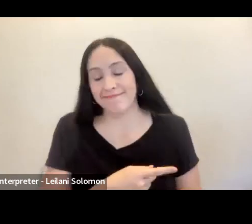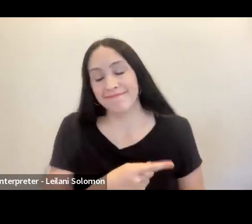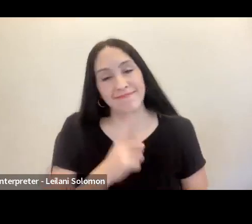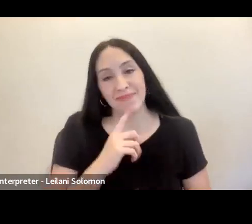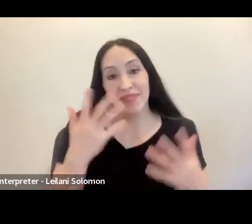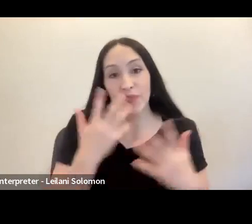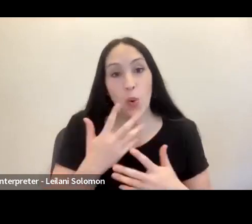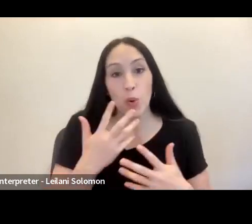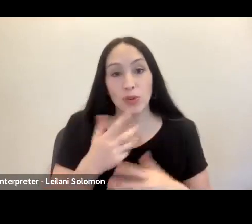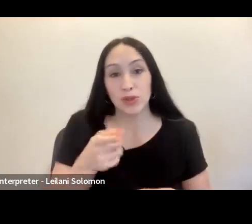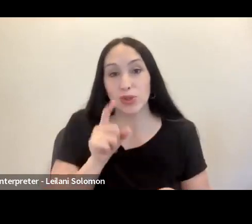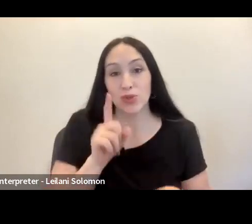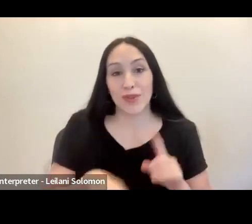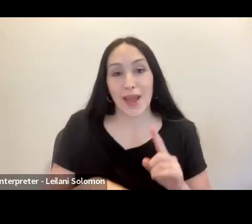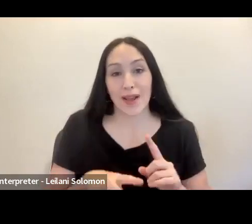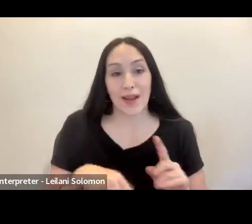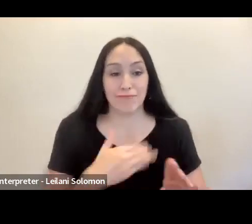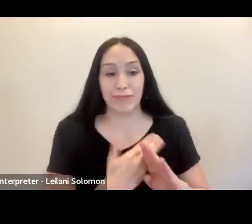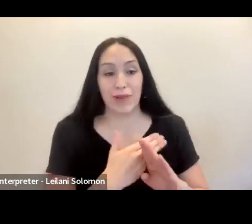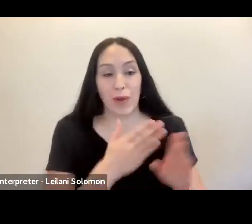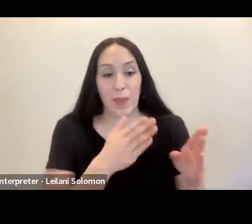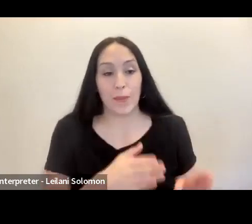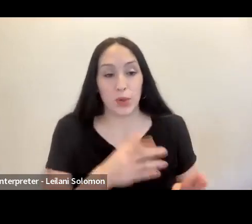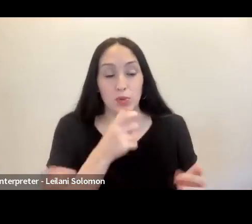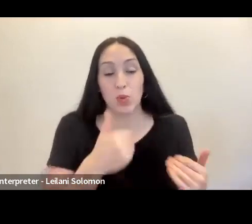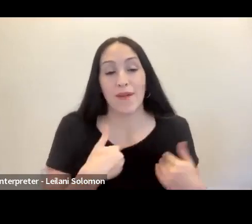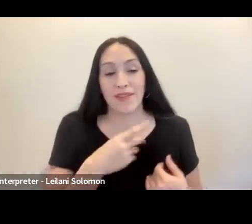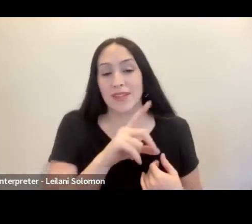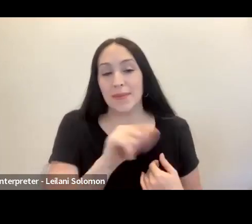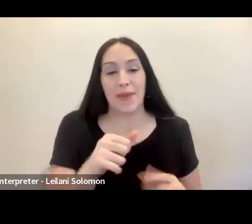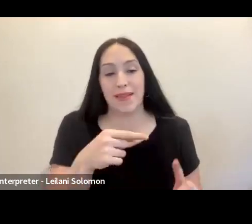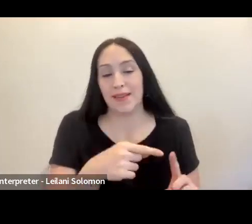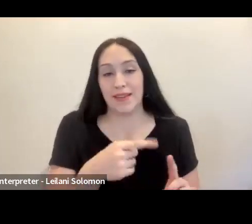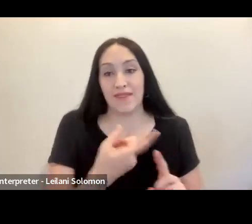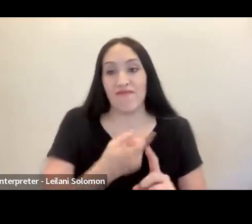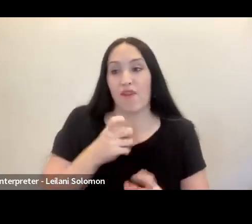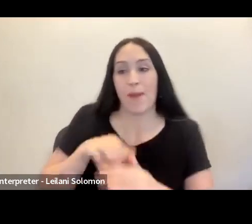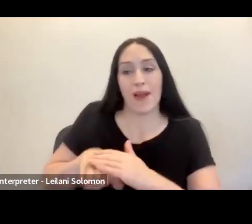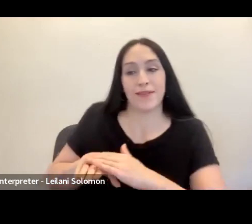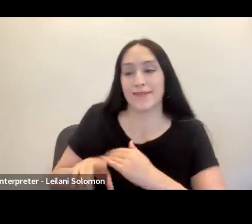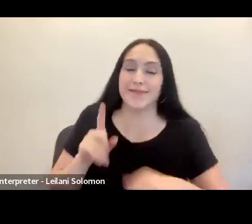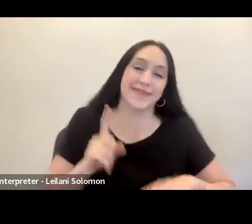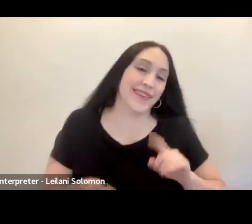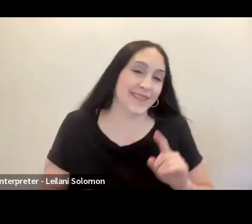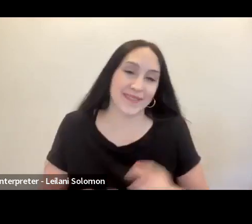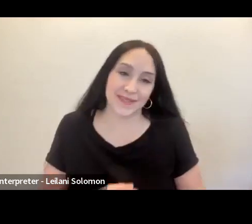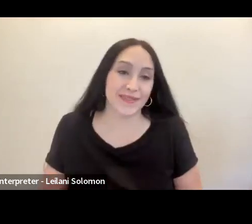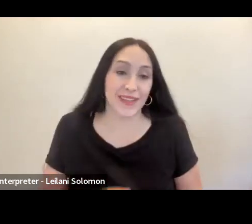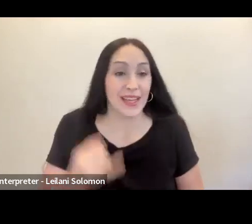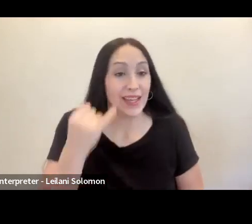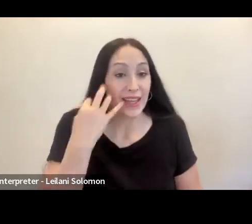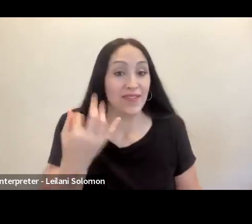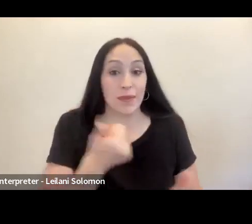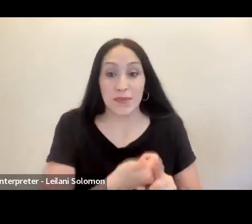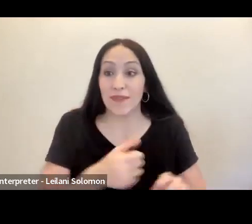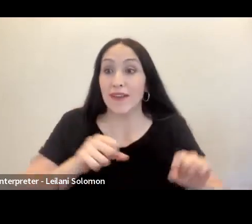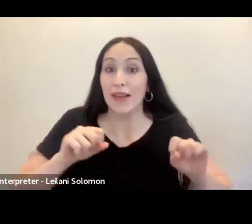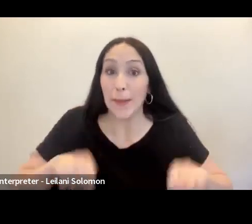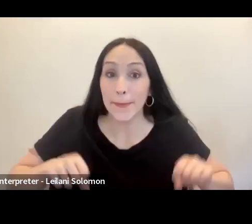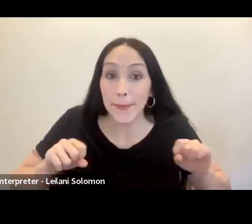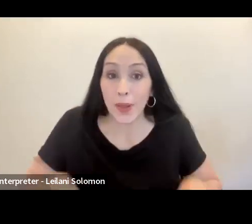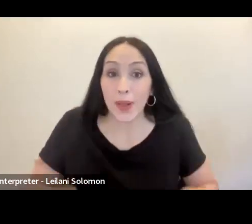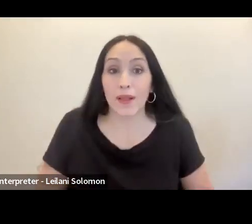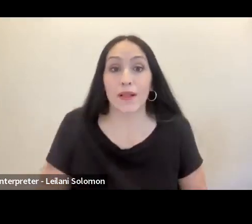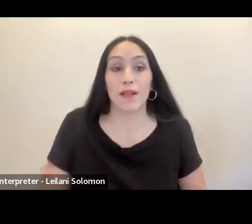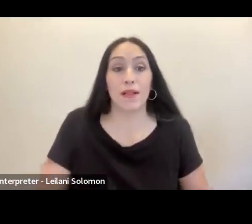the owner, the individual with a disability, does not have access. So if they are capable and can recite